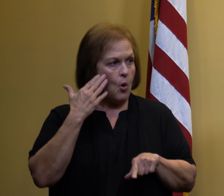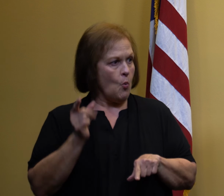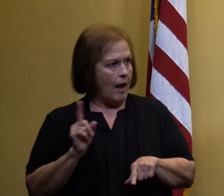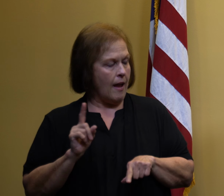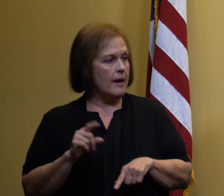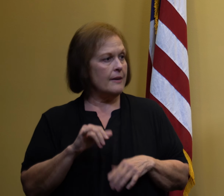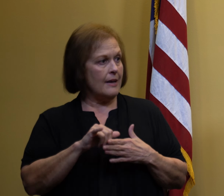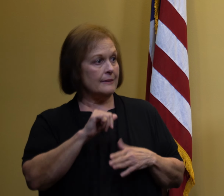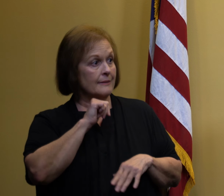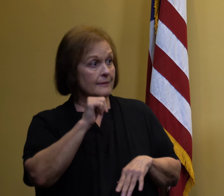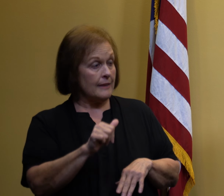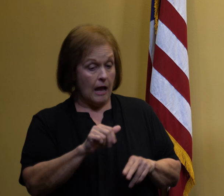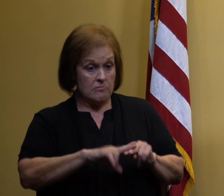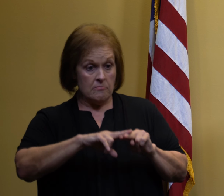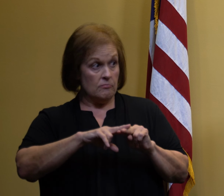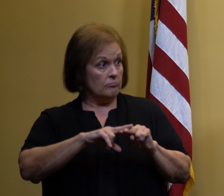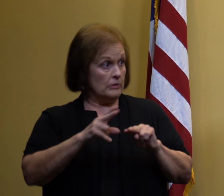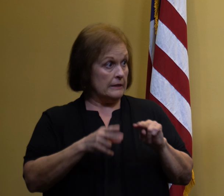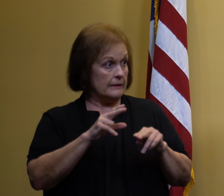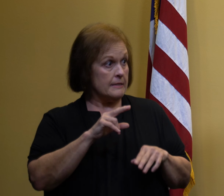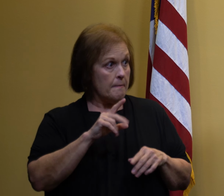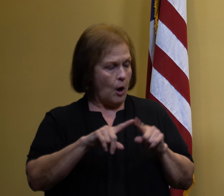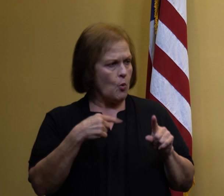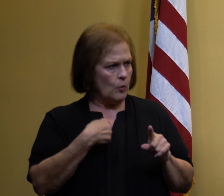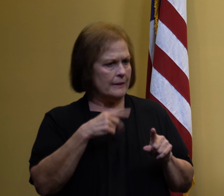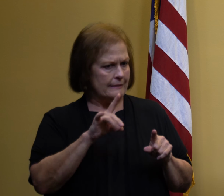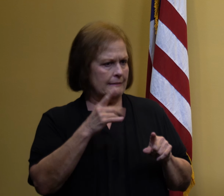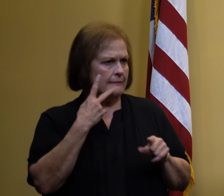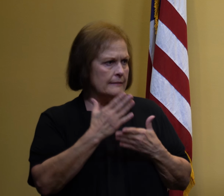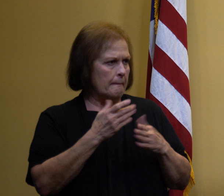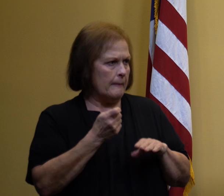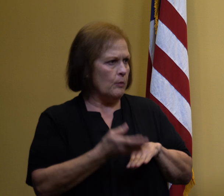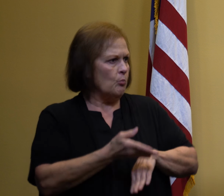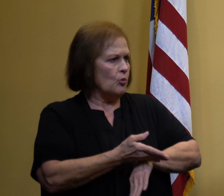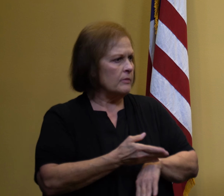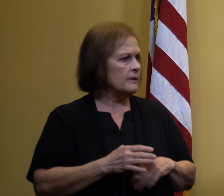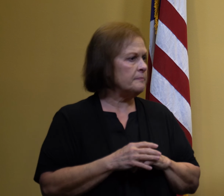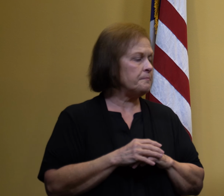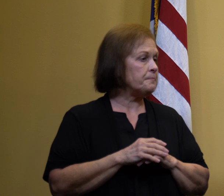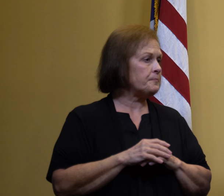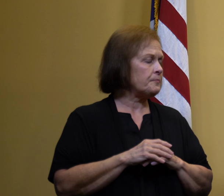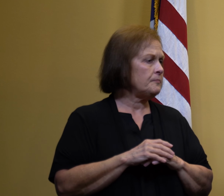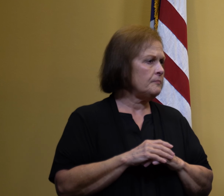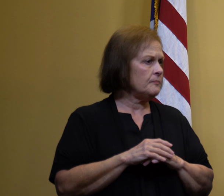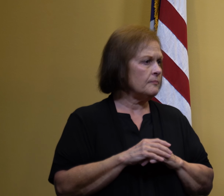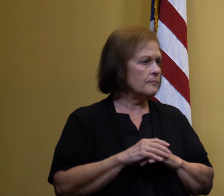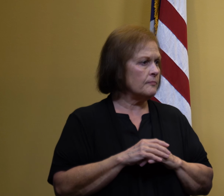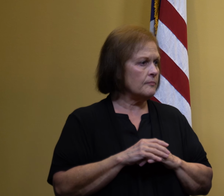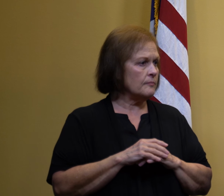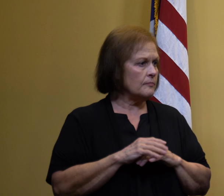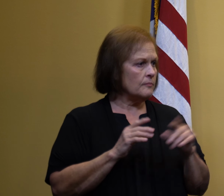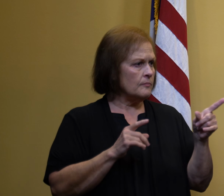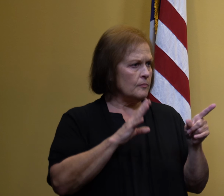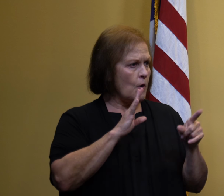actually a decrease, but again, it doesn't mean that we're not seeing them. Axios, do you have a question? I do. It's good news